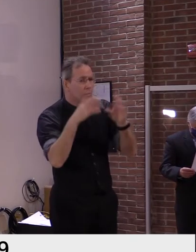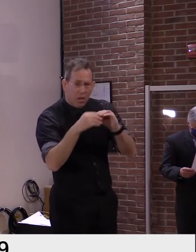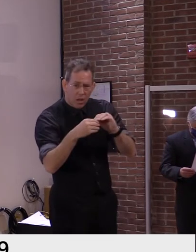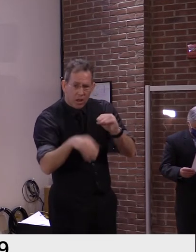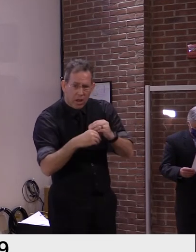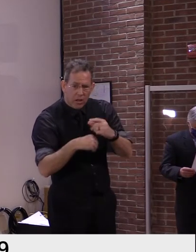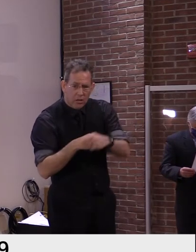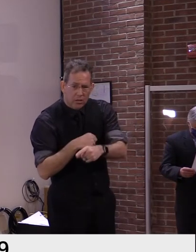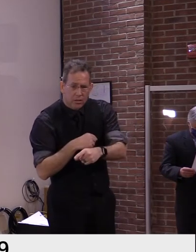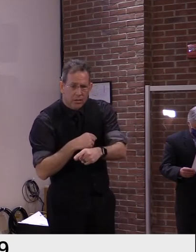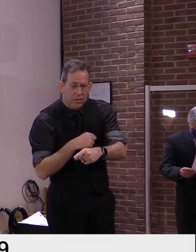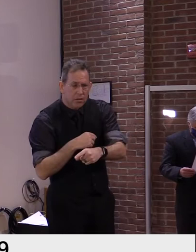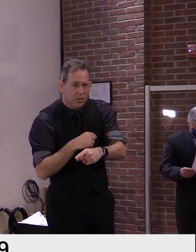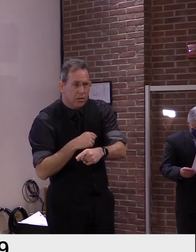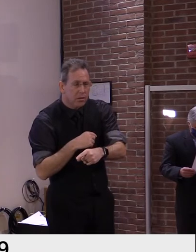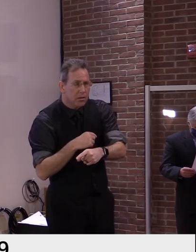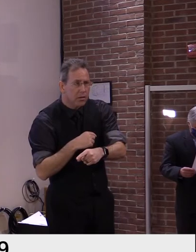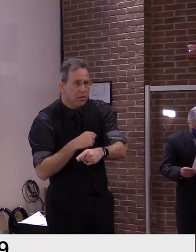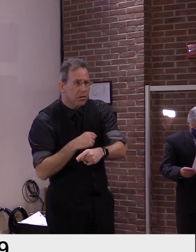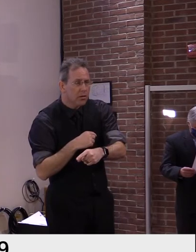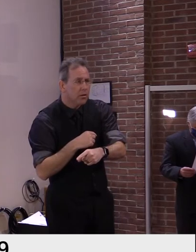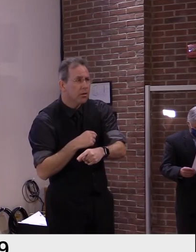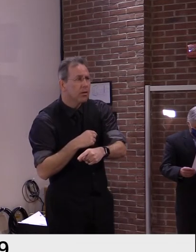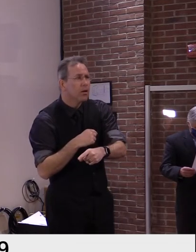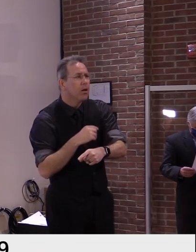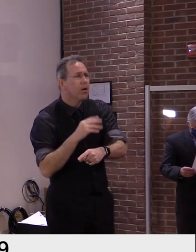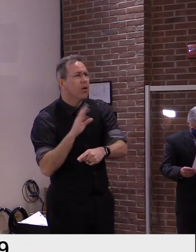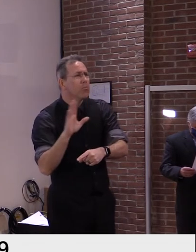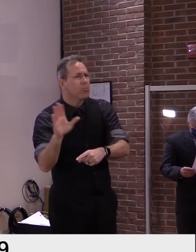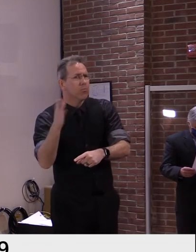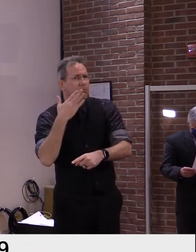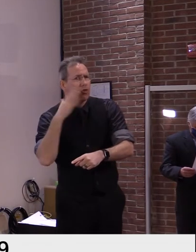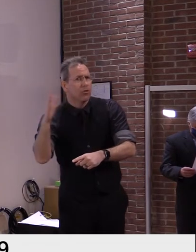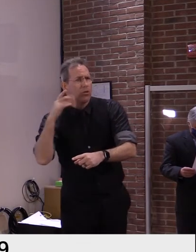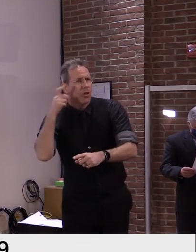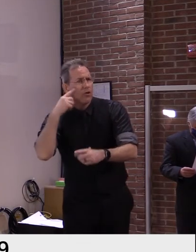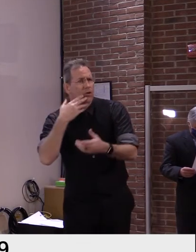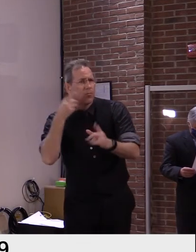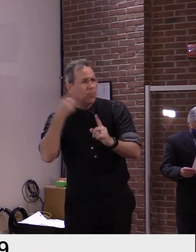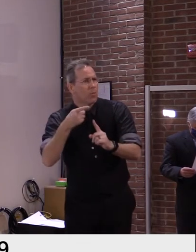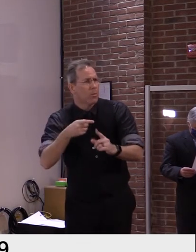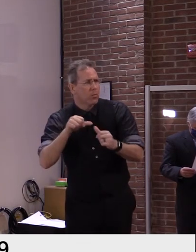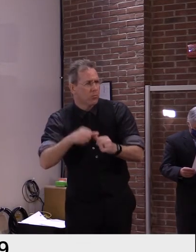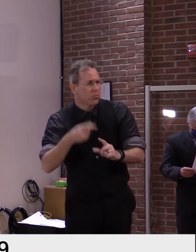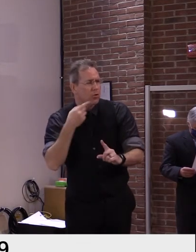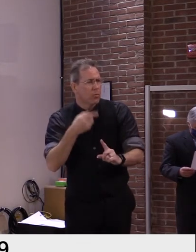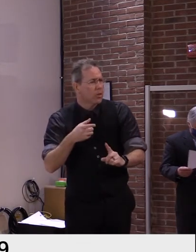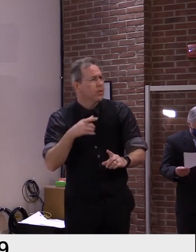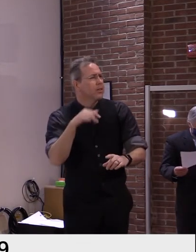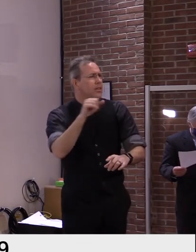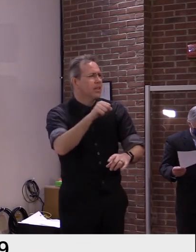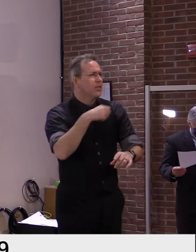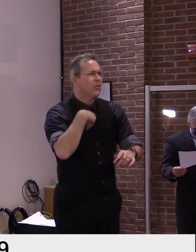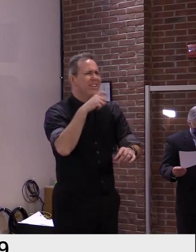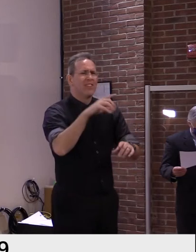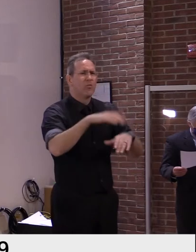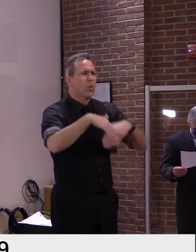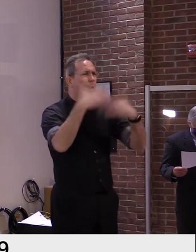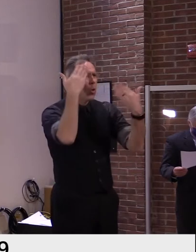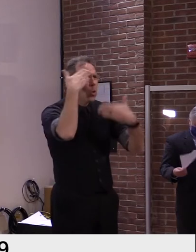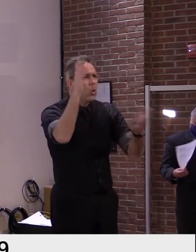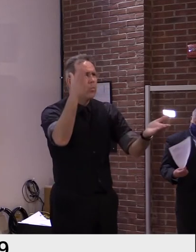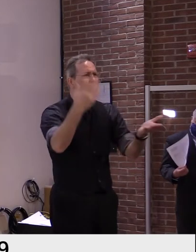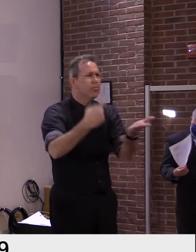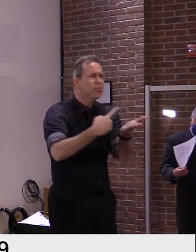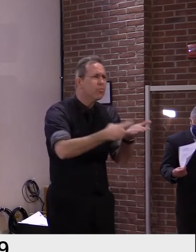No, I think, you know, your point, Governor, we have to iterate our way through this, and certainly the priority now in vaccination is